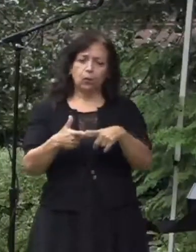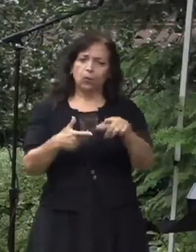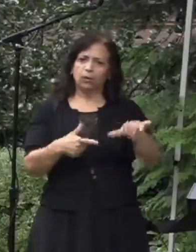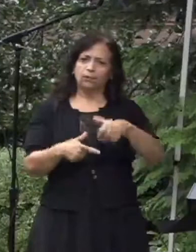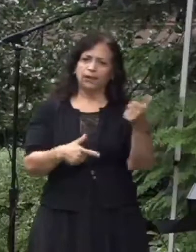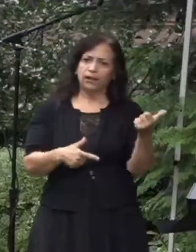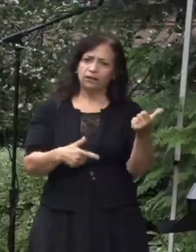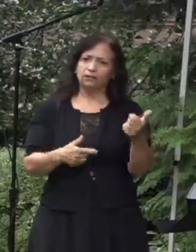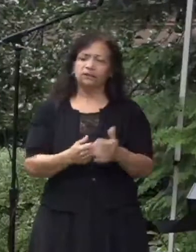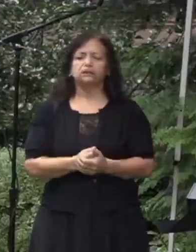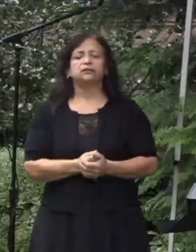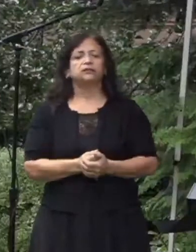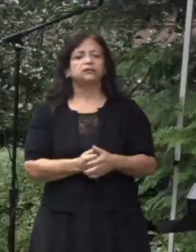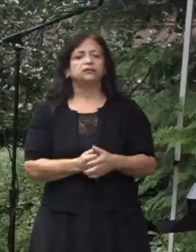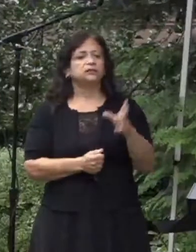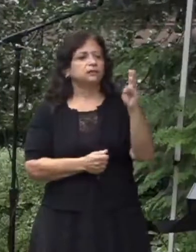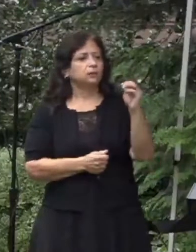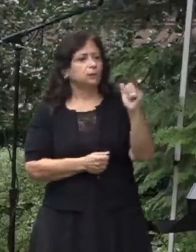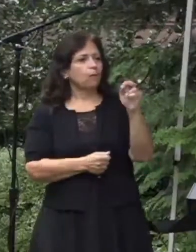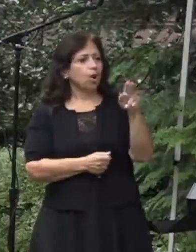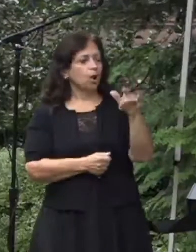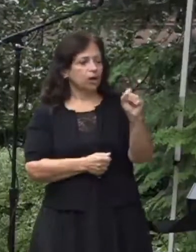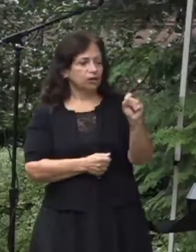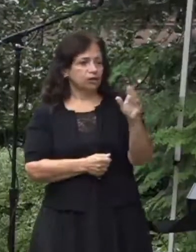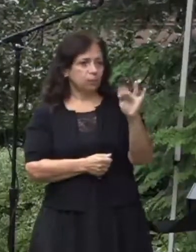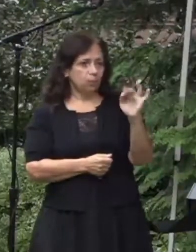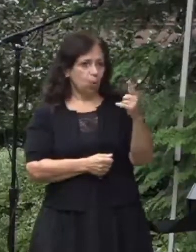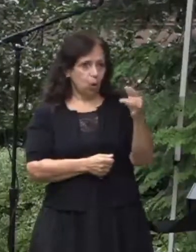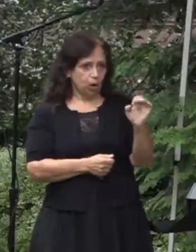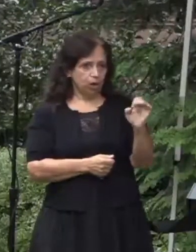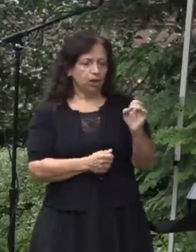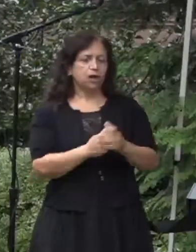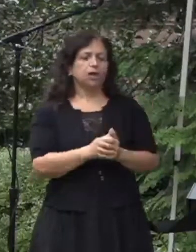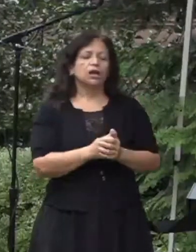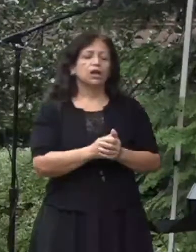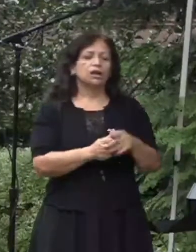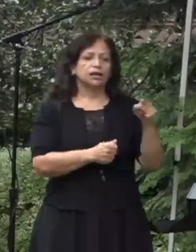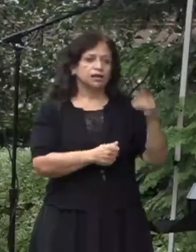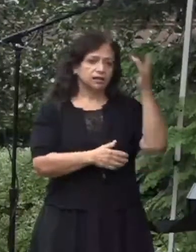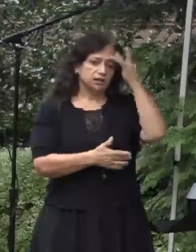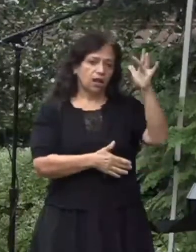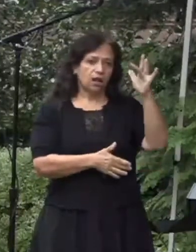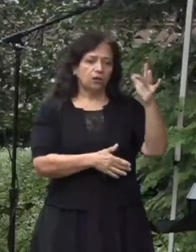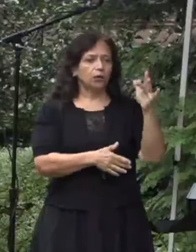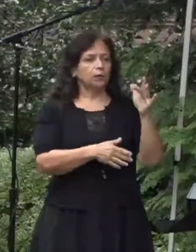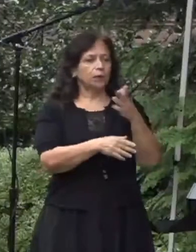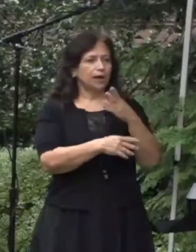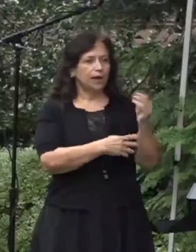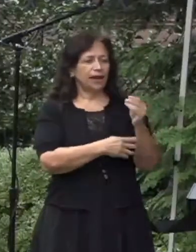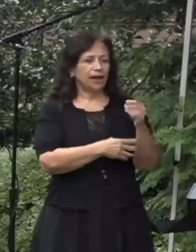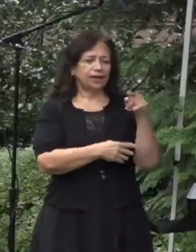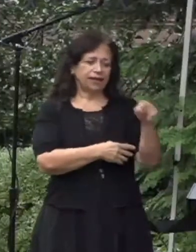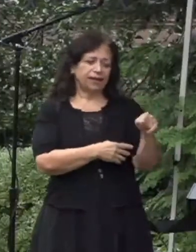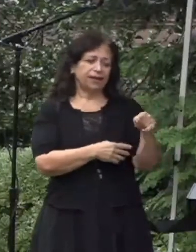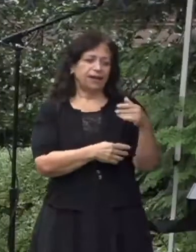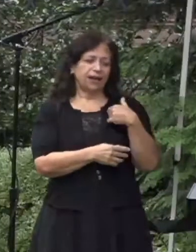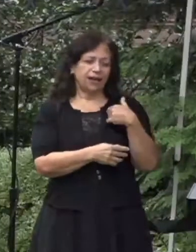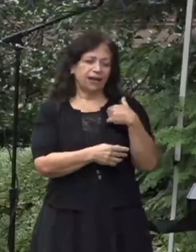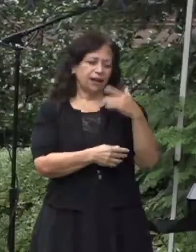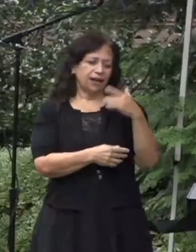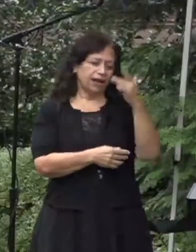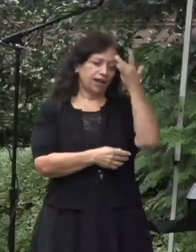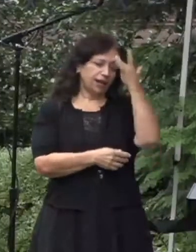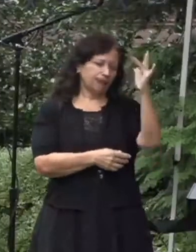else? Marcus Borg, a scholar who popularized a liberal intellectual approach